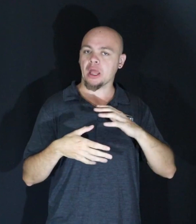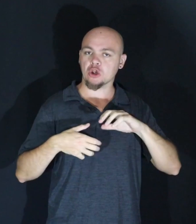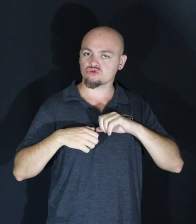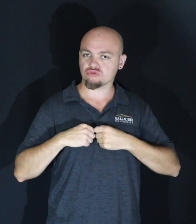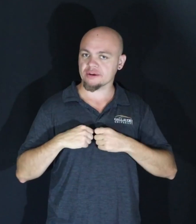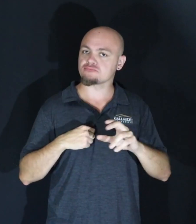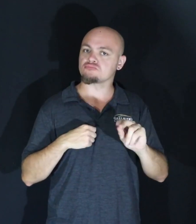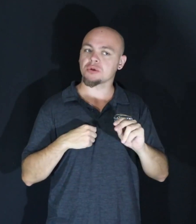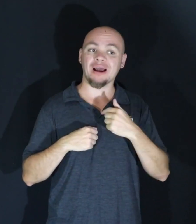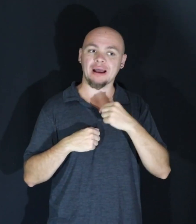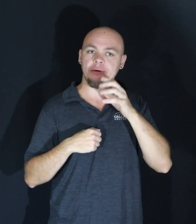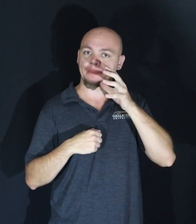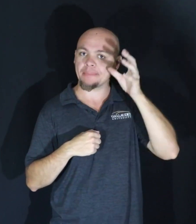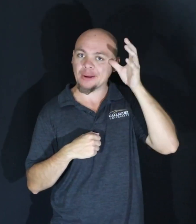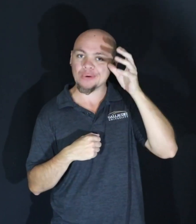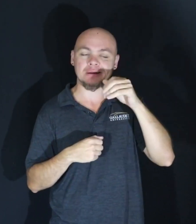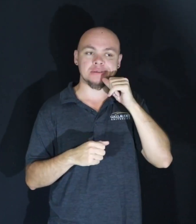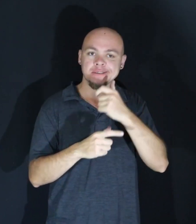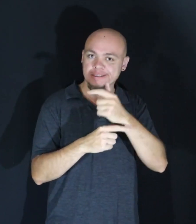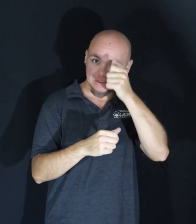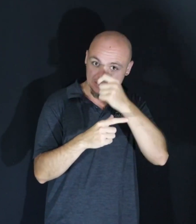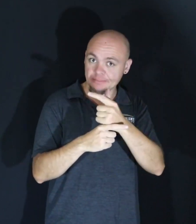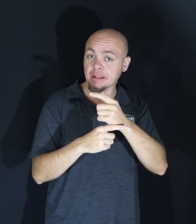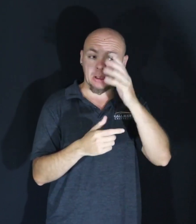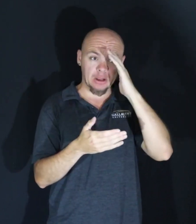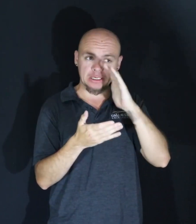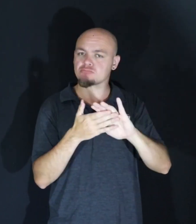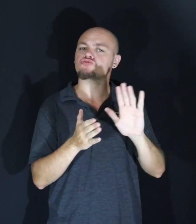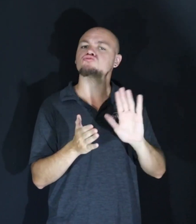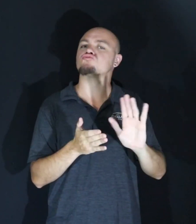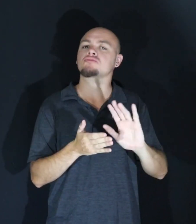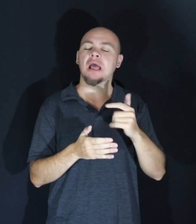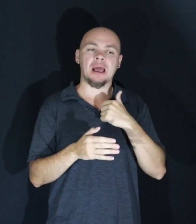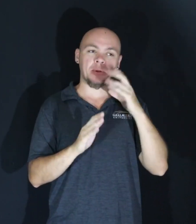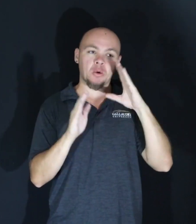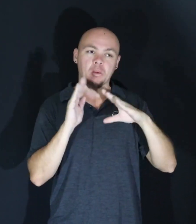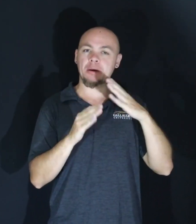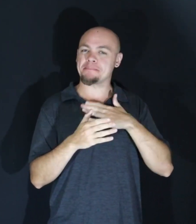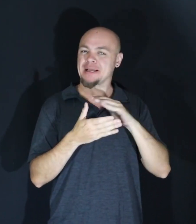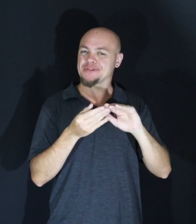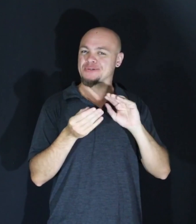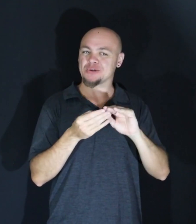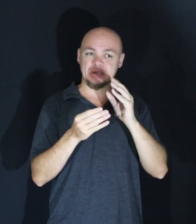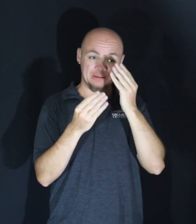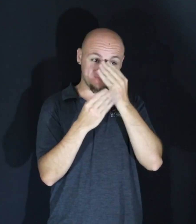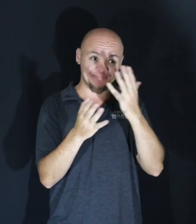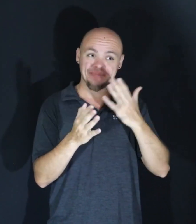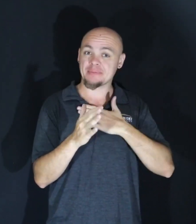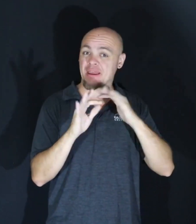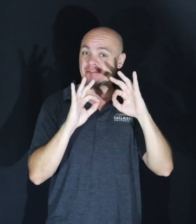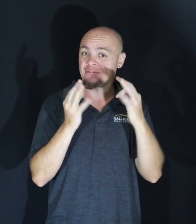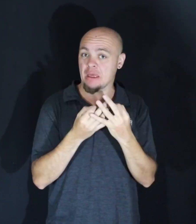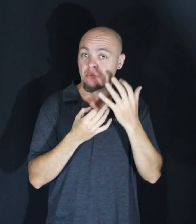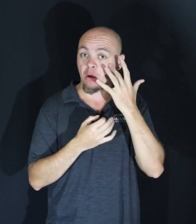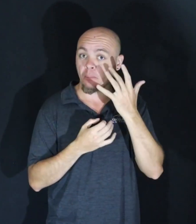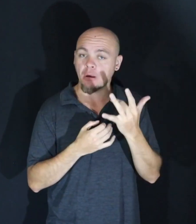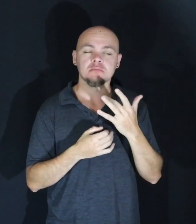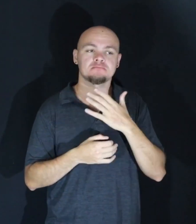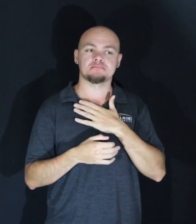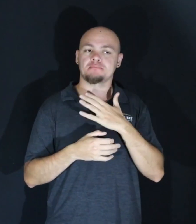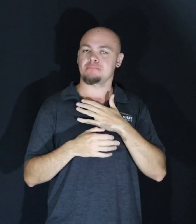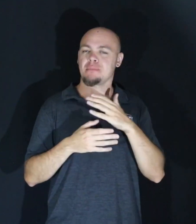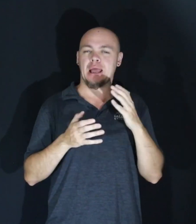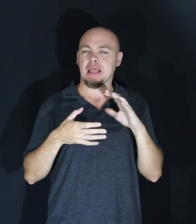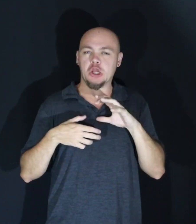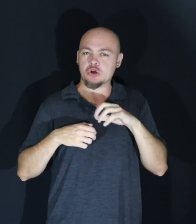I wasn't a parent, sibling, or husband. I'd been worried about sharing my own grief with my family because I felt like my grief was so